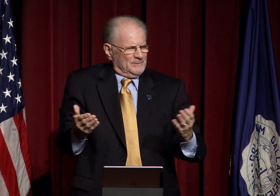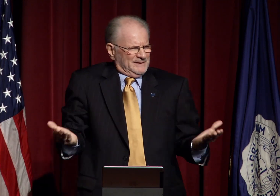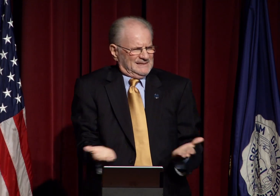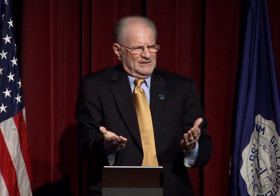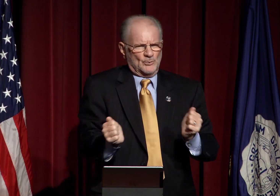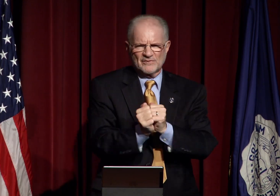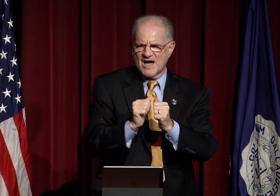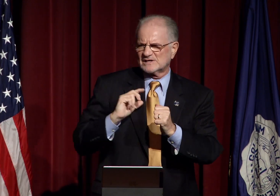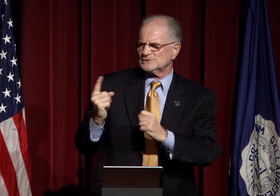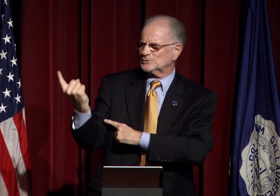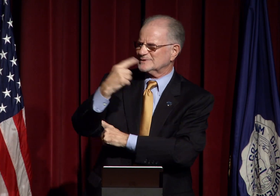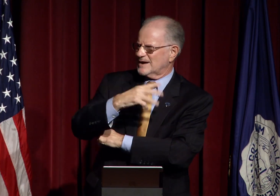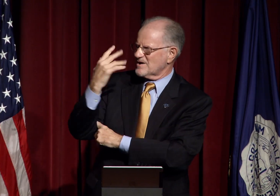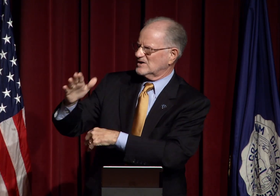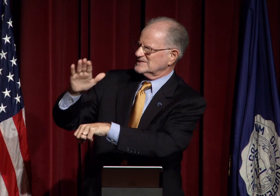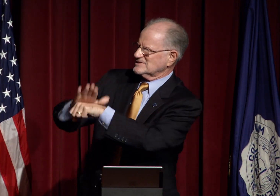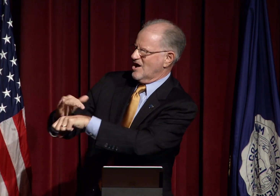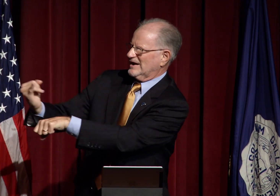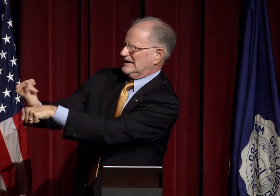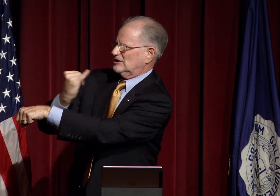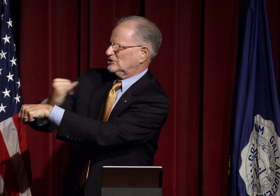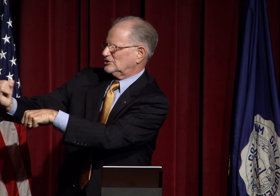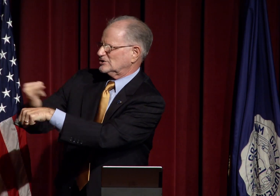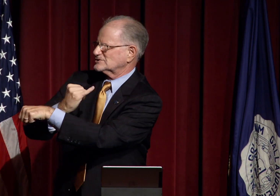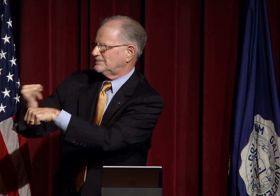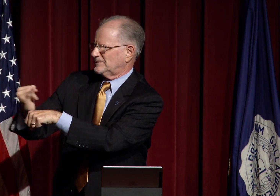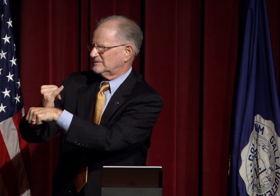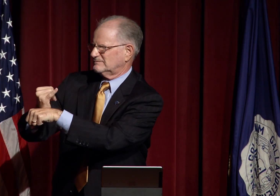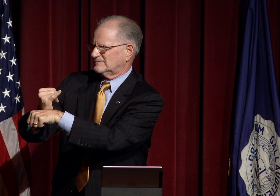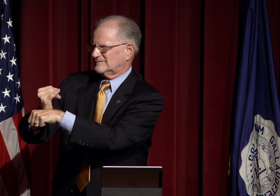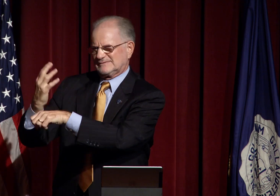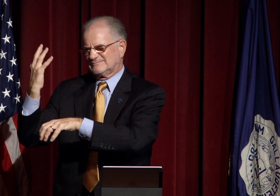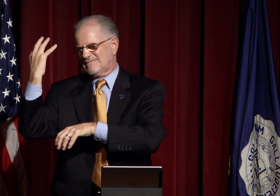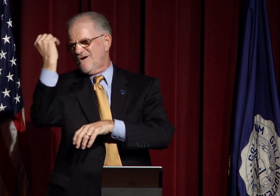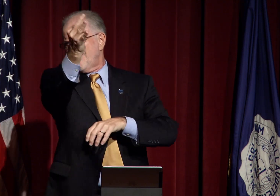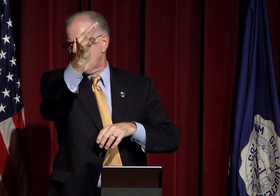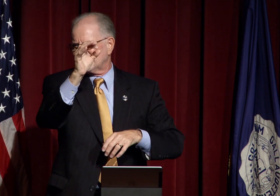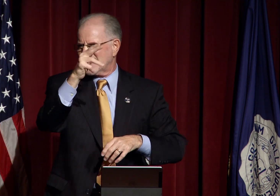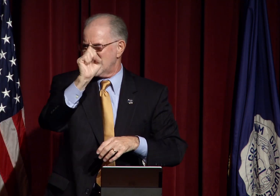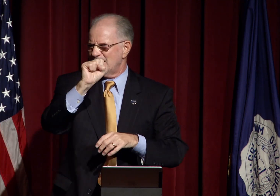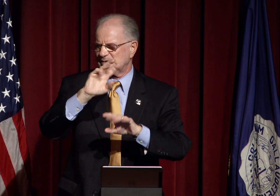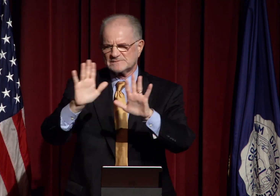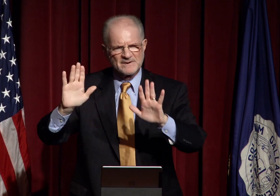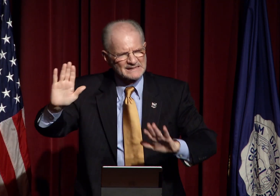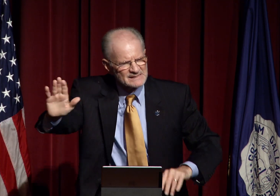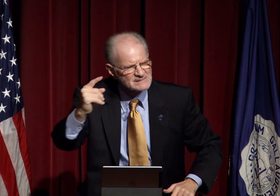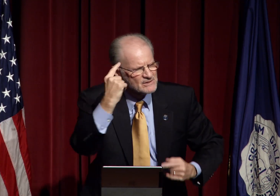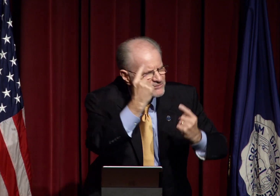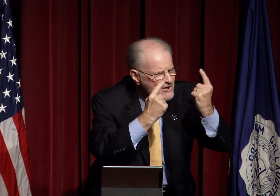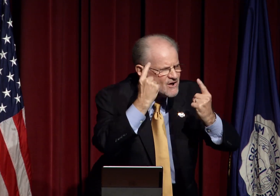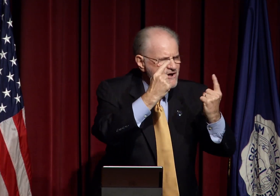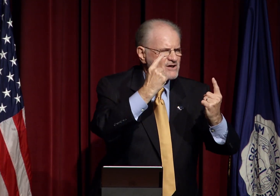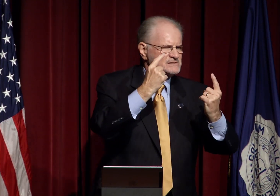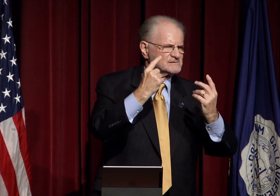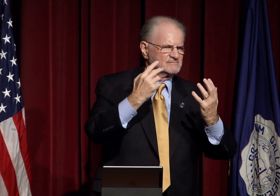Student Association, who is unable to be with us today because of his obligations to his internship off campus.